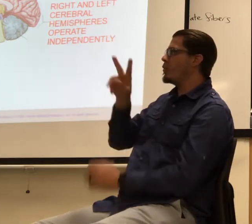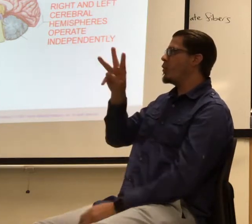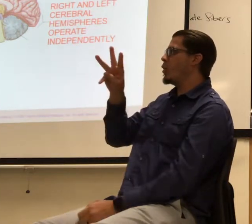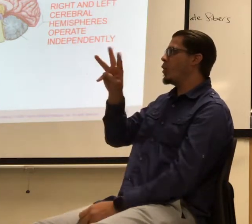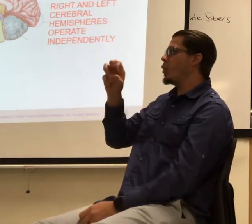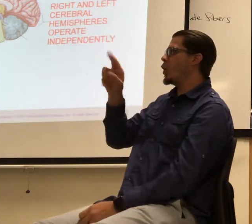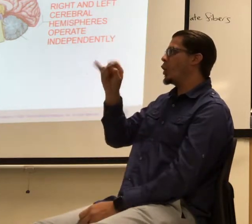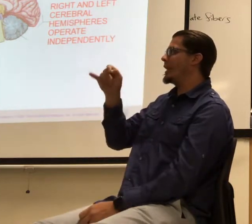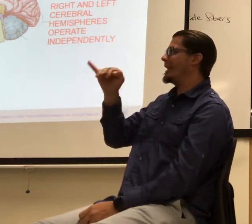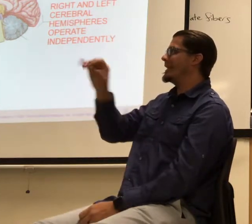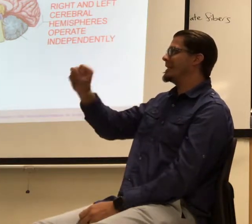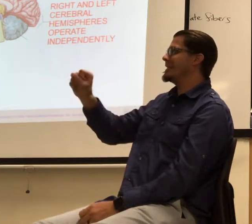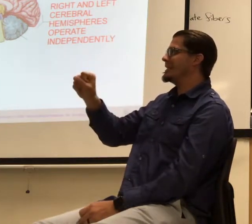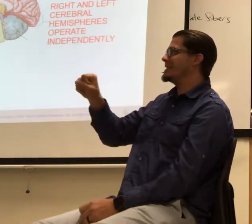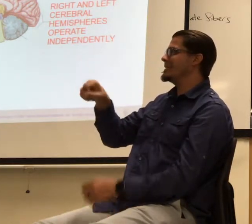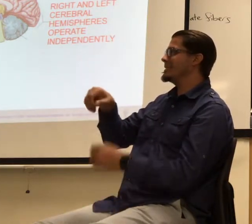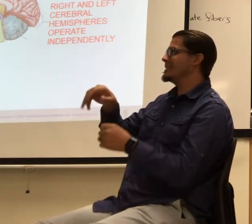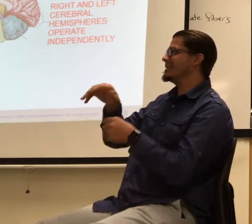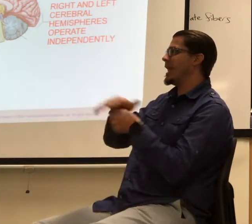area.